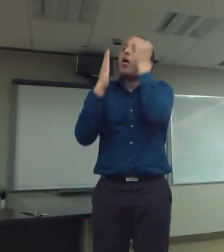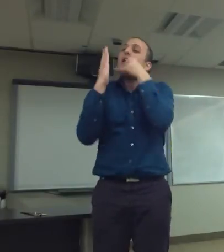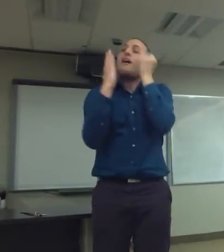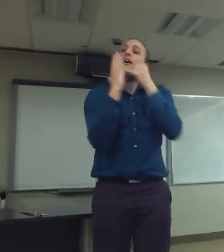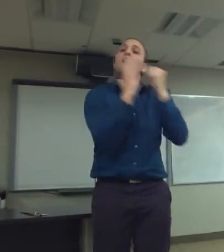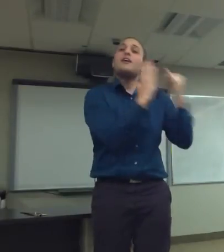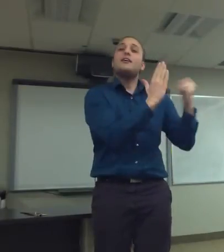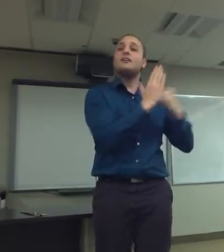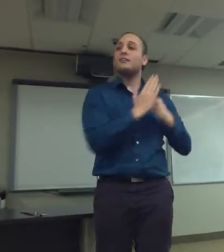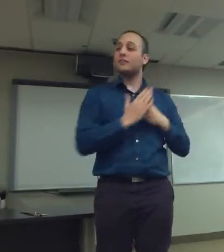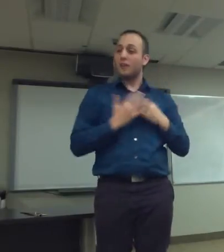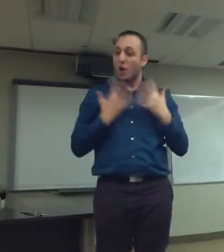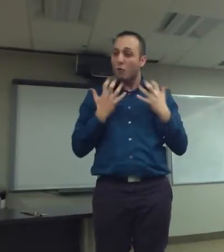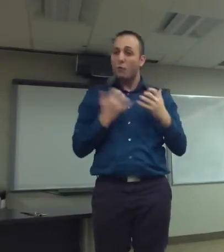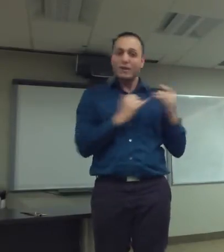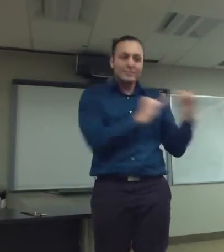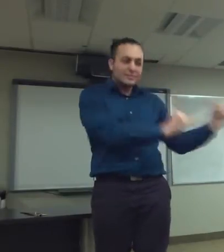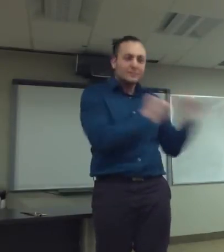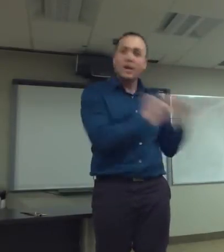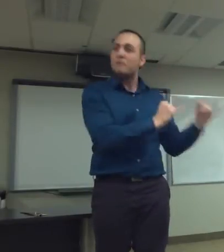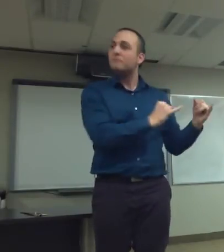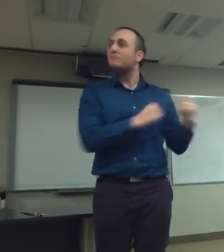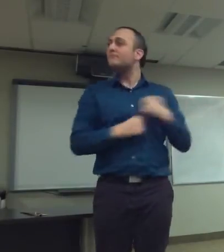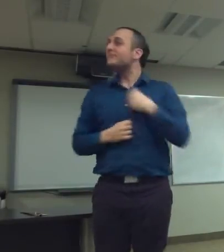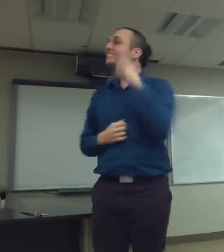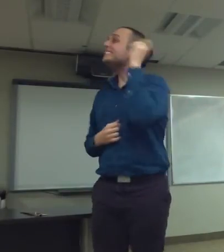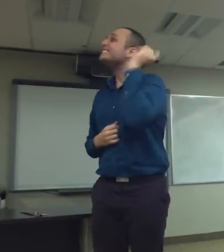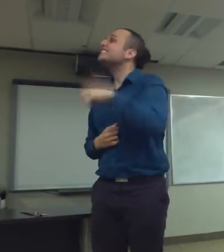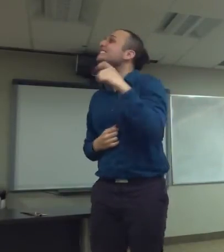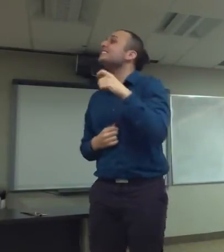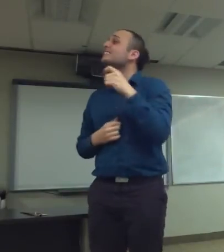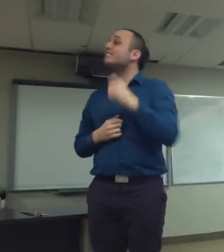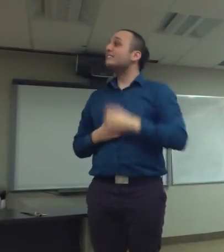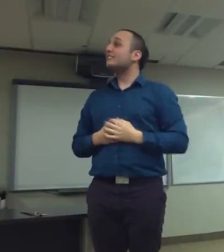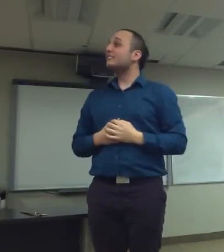Mommy, I need some coloring markers.